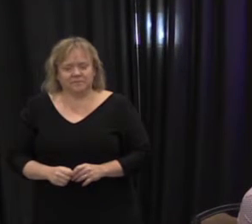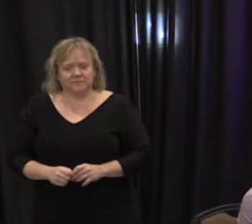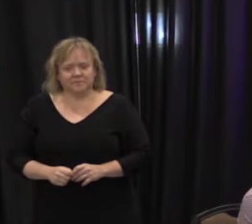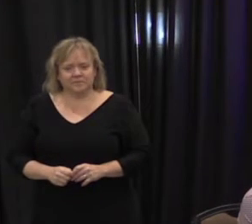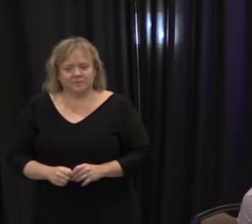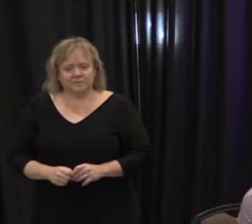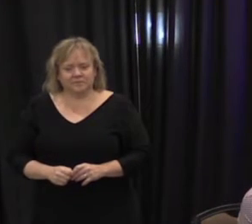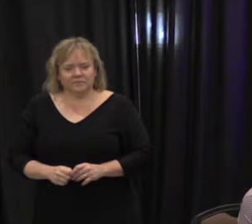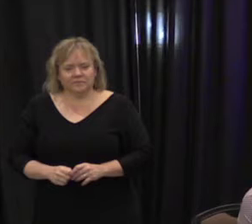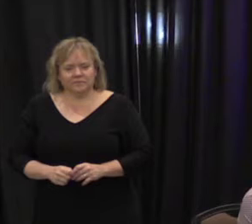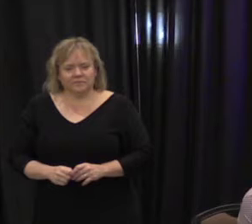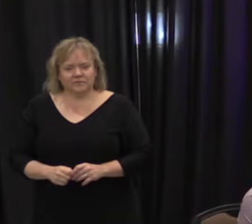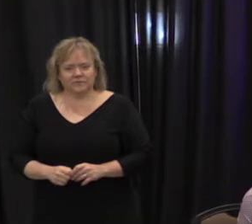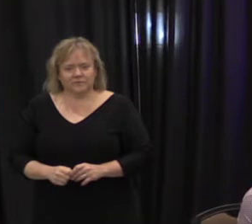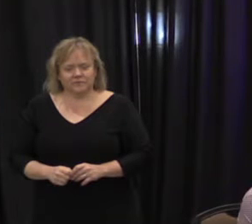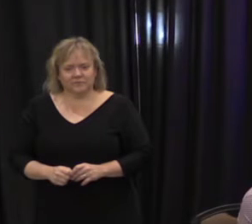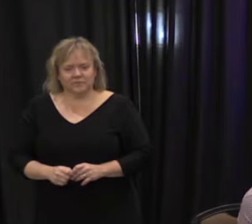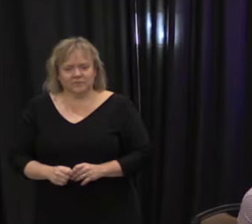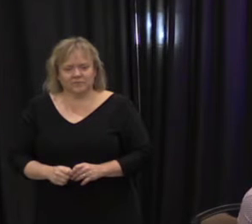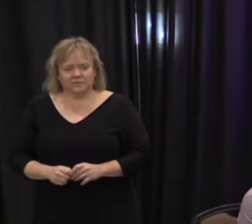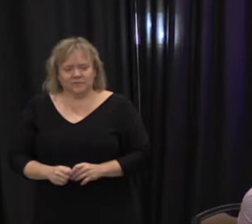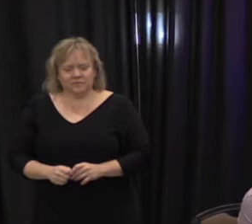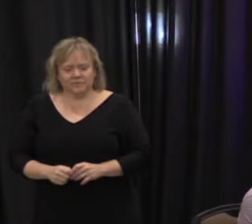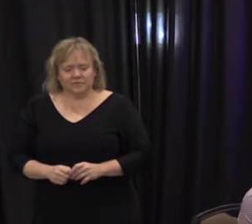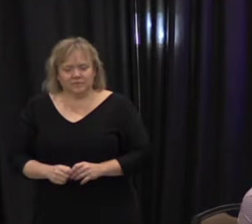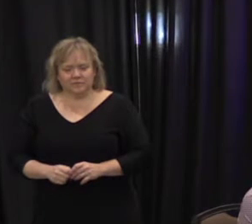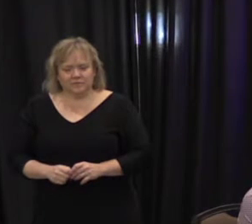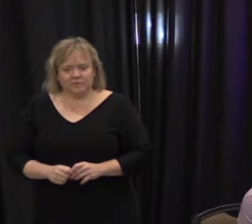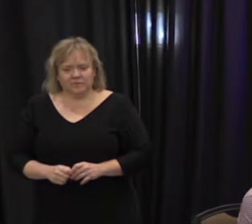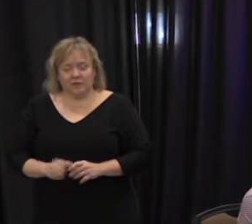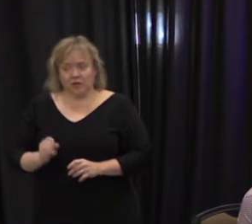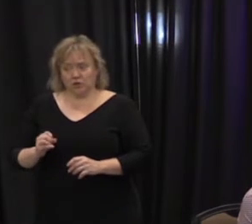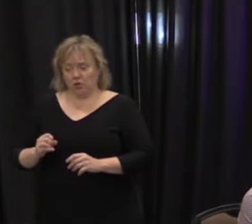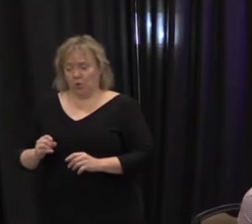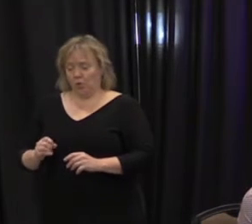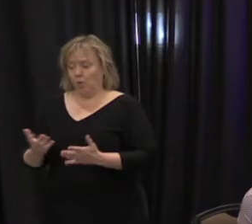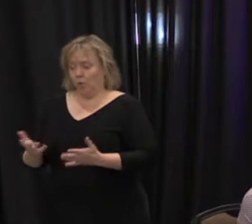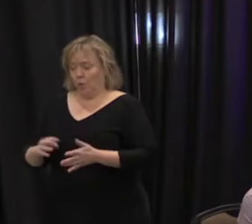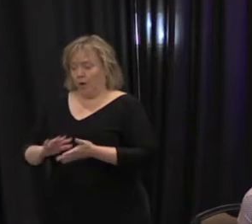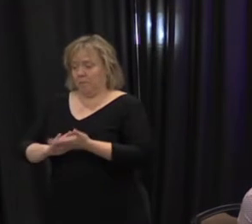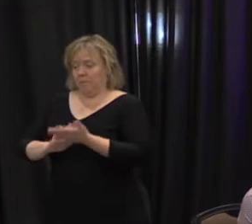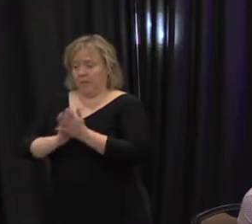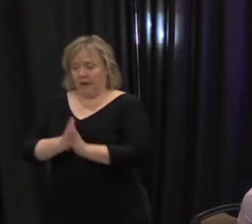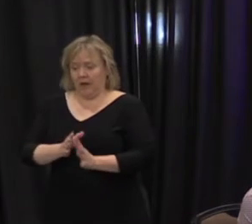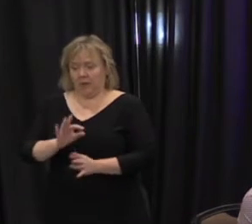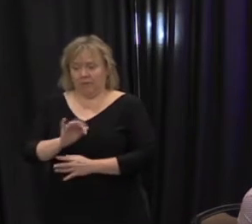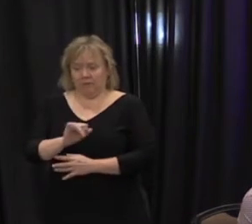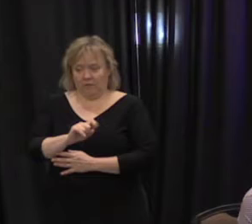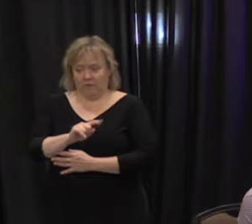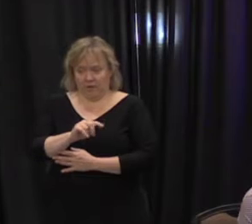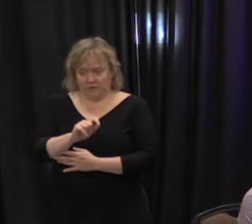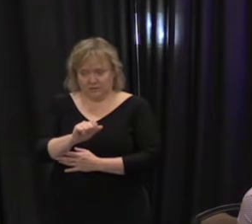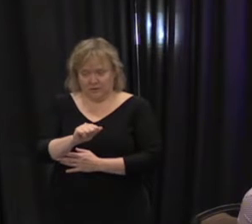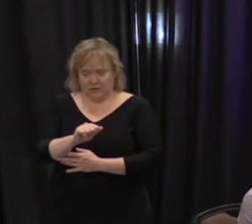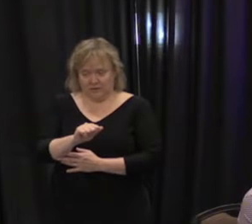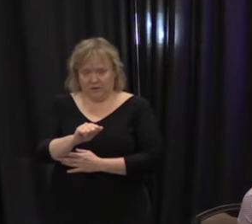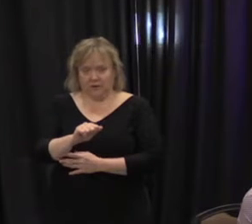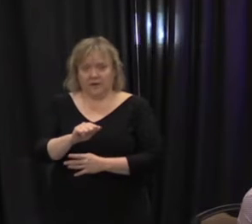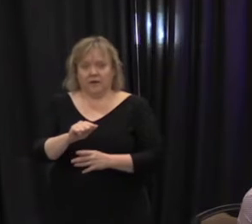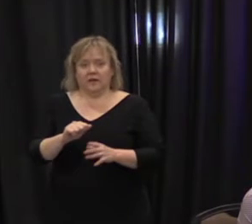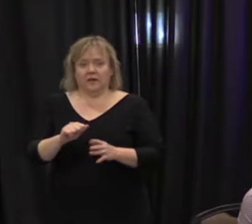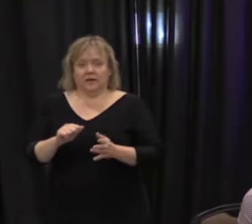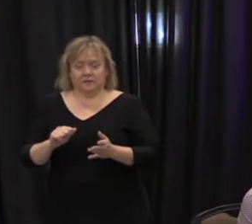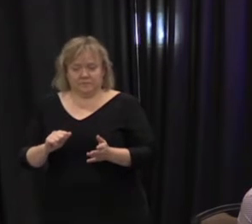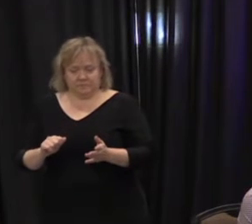In this, the discussion of what eventually became FOSTA, which I will call FOSTA, despite others dissenting,